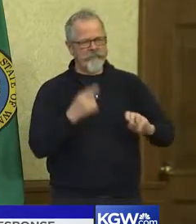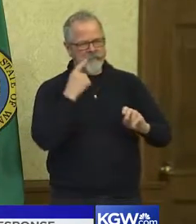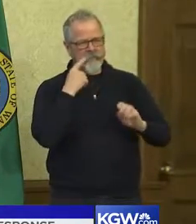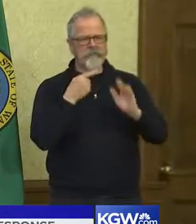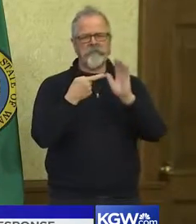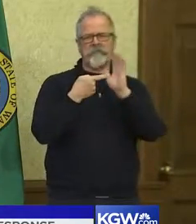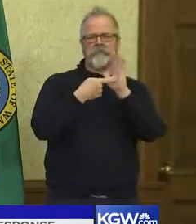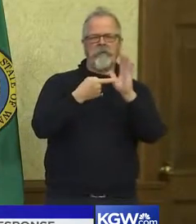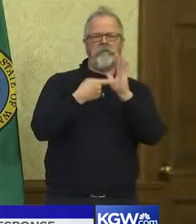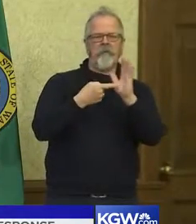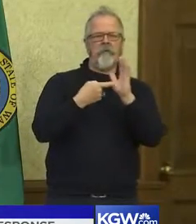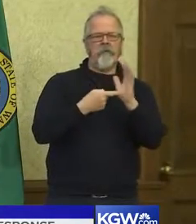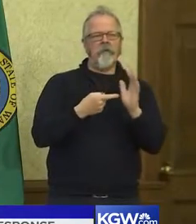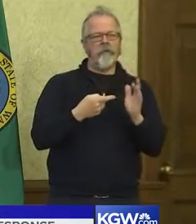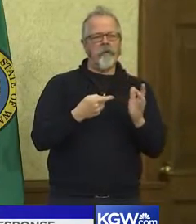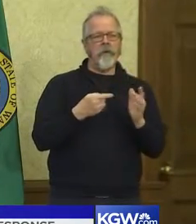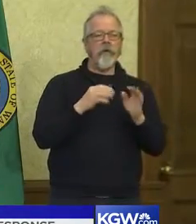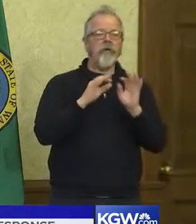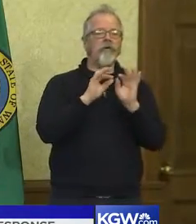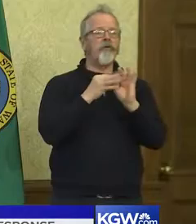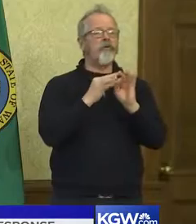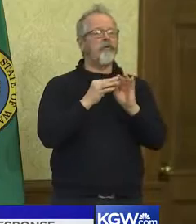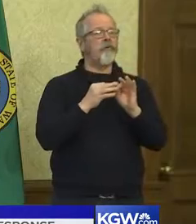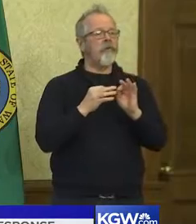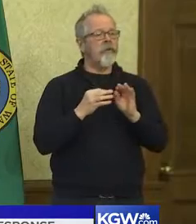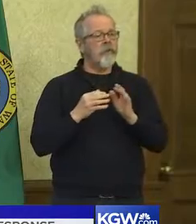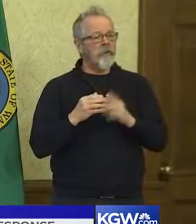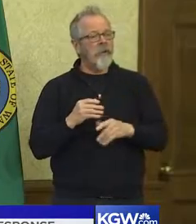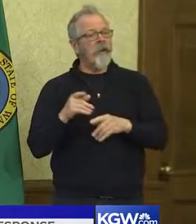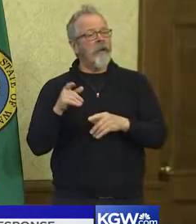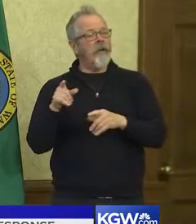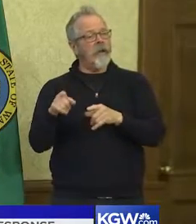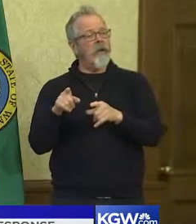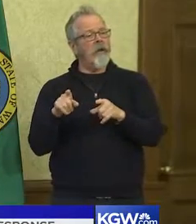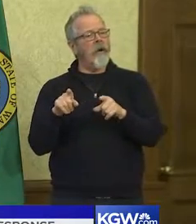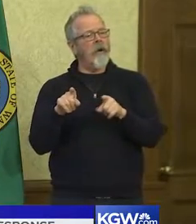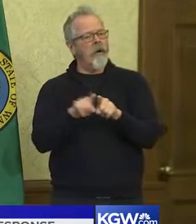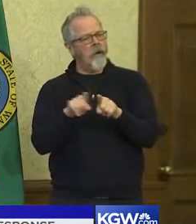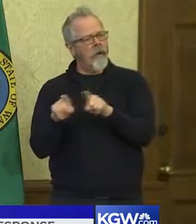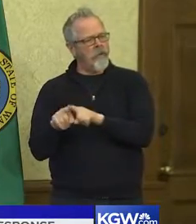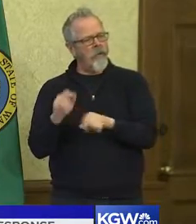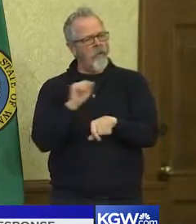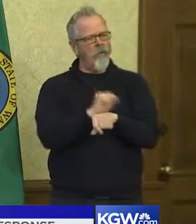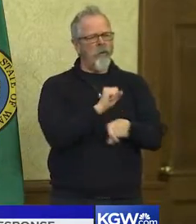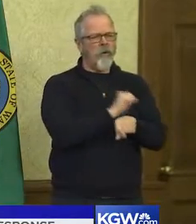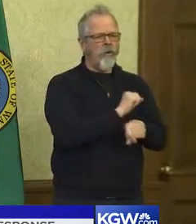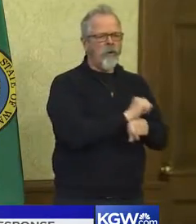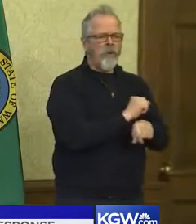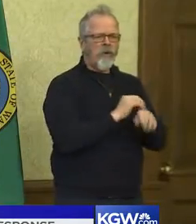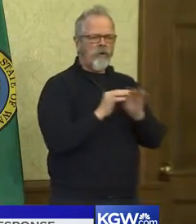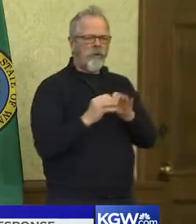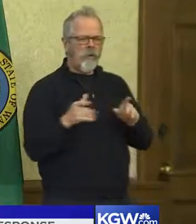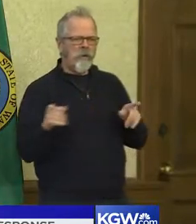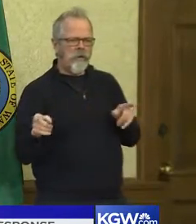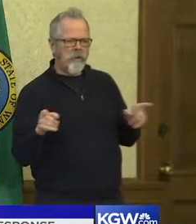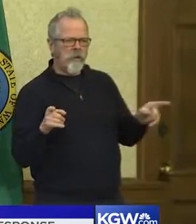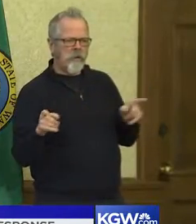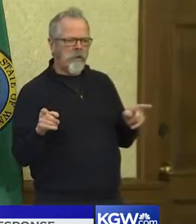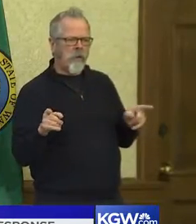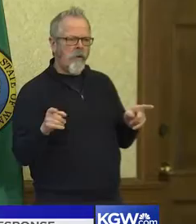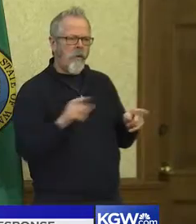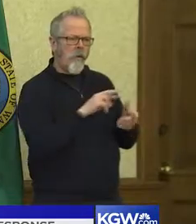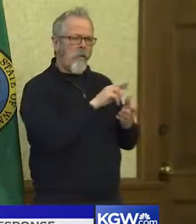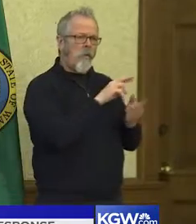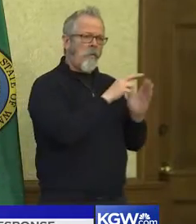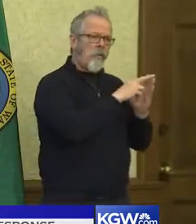unemployment insurance, you need to demonstrate that you are able and available for work at any time. But if you're a student, you can give your hours